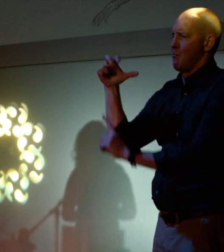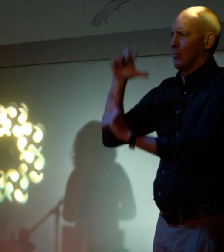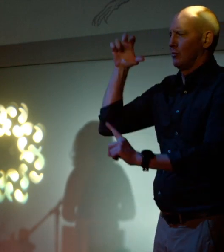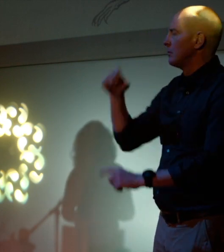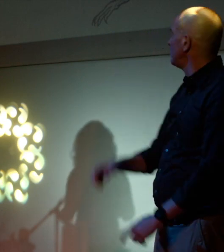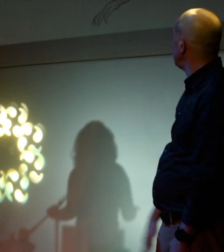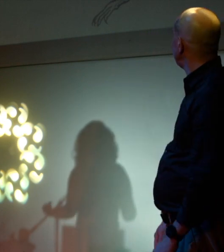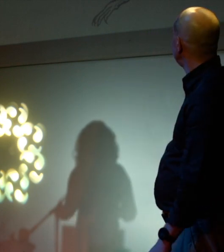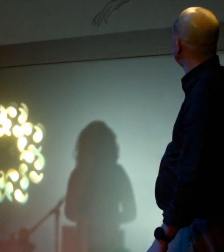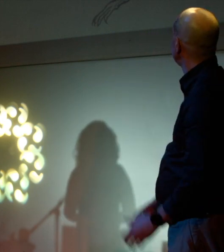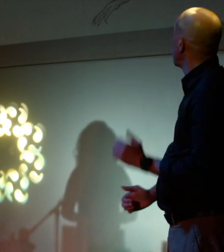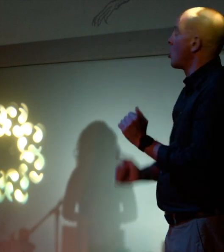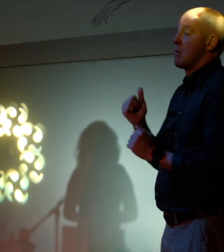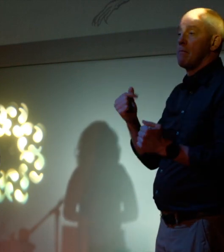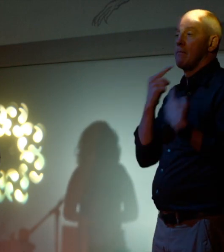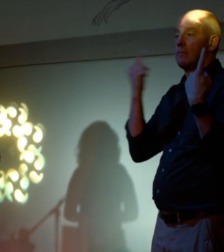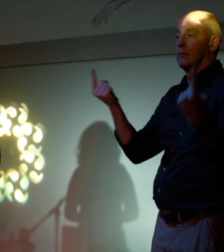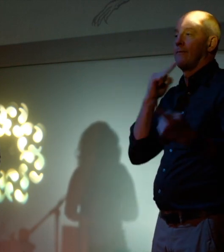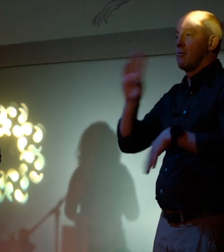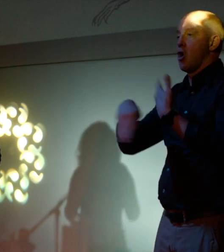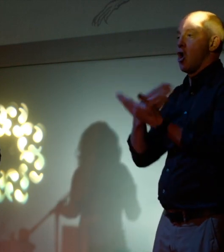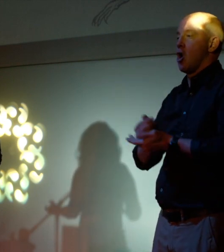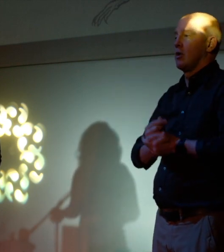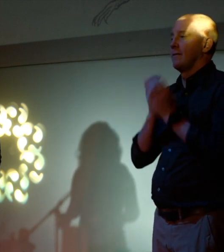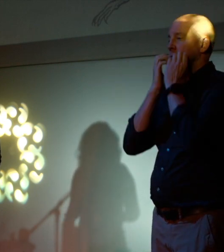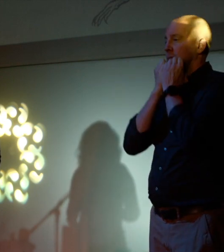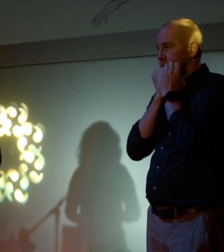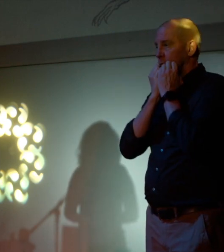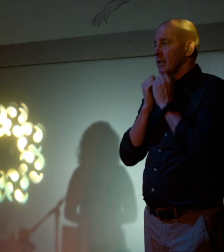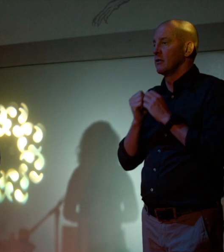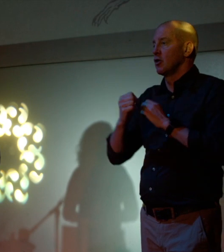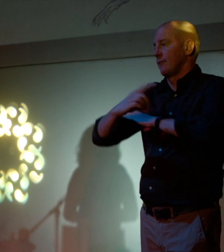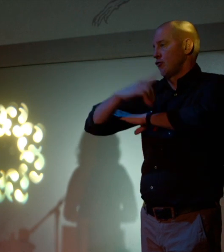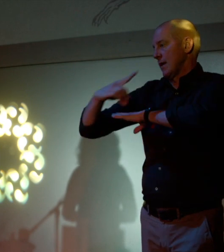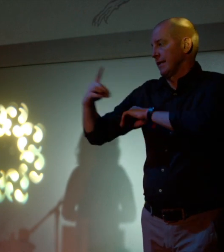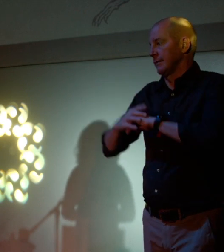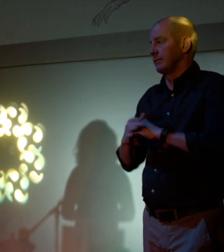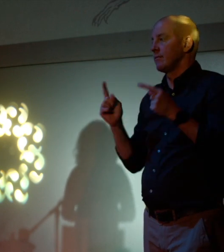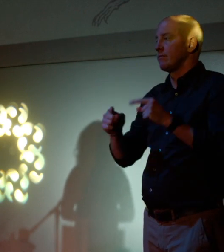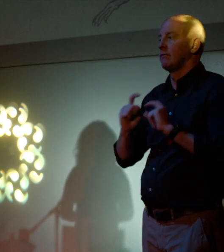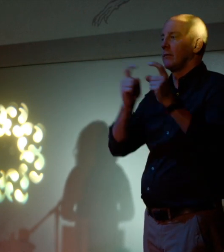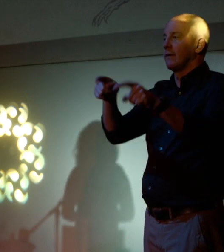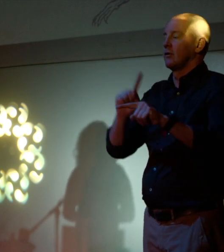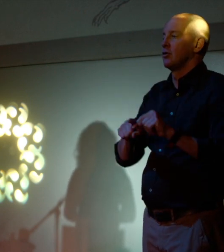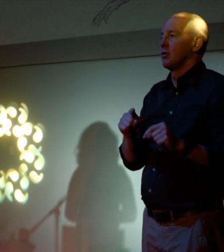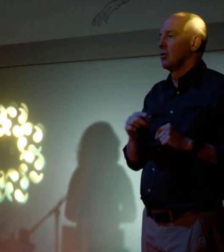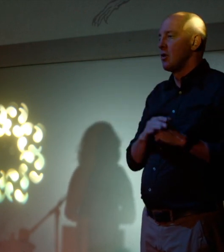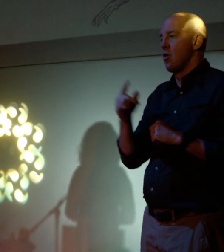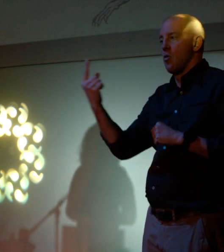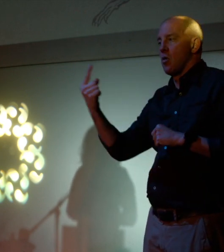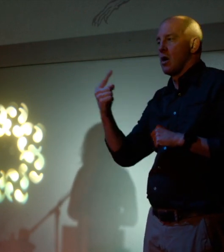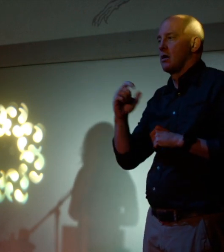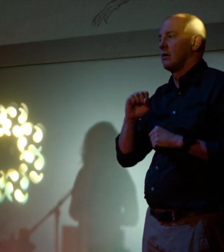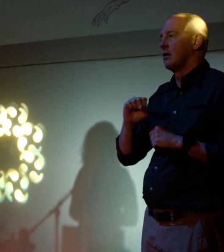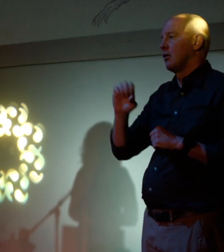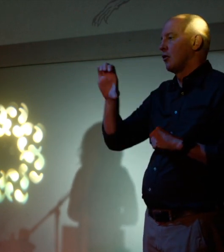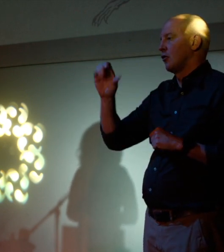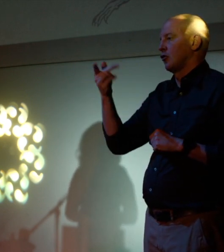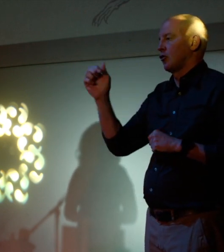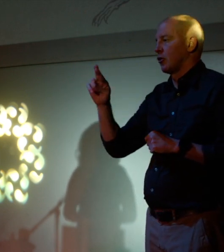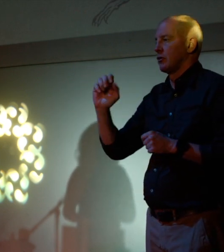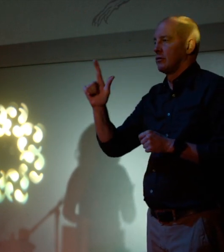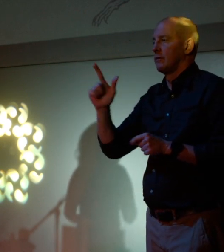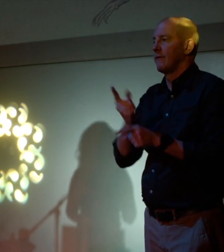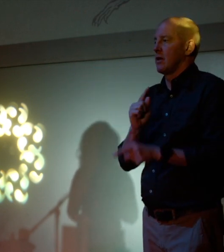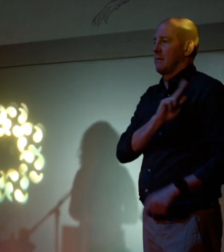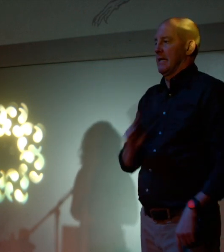the most famous of the preserved dragons. It was a gift to one Cardinal Francesco Barberini from King Louis